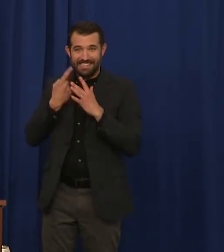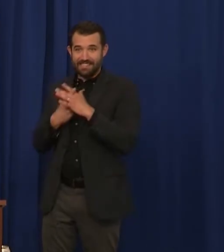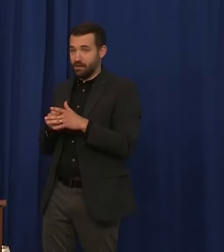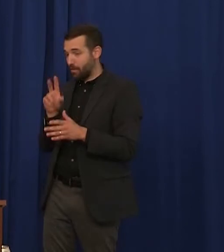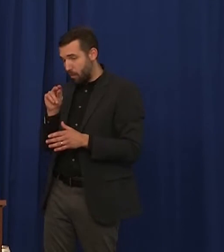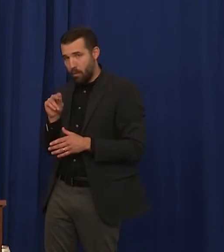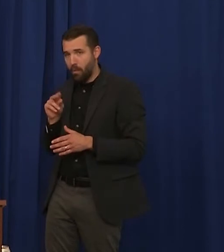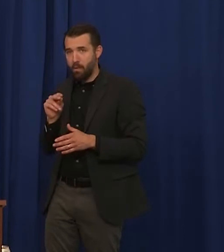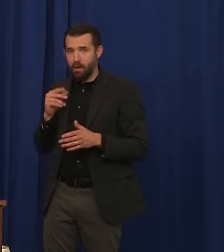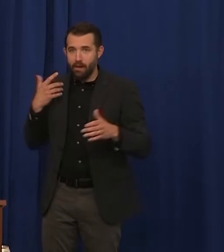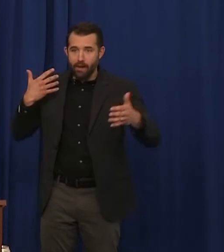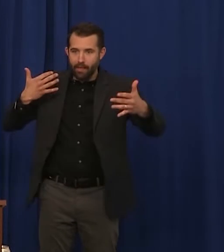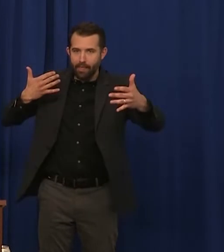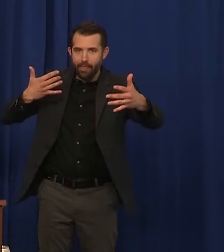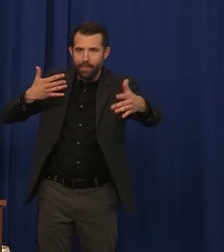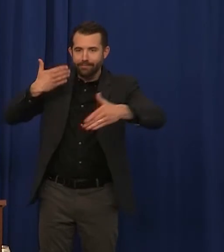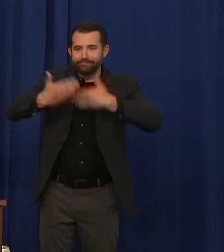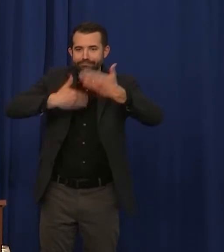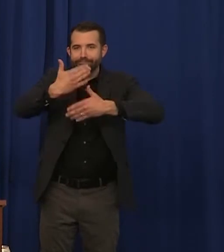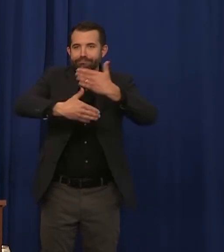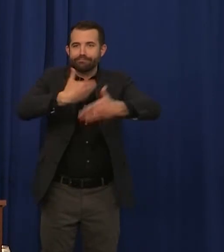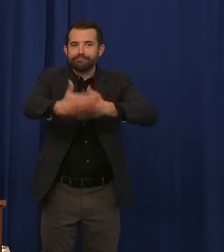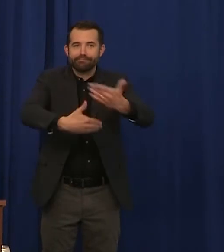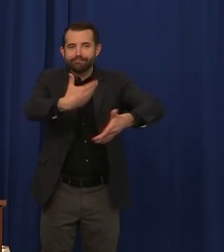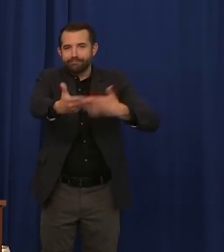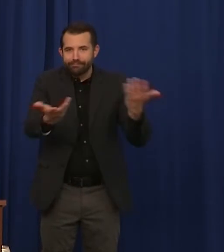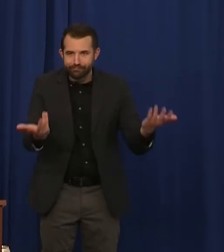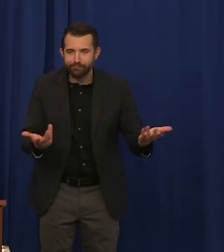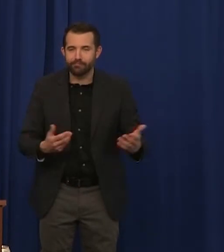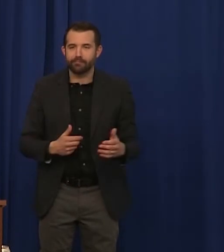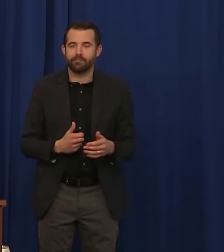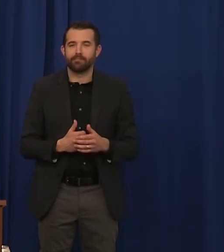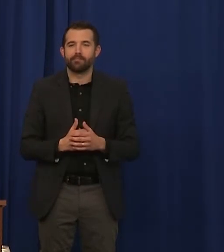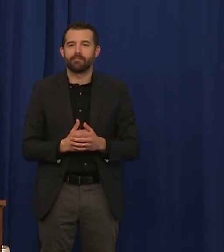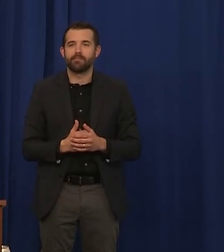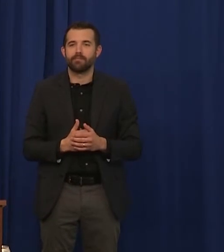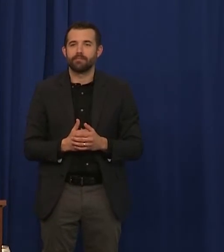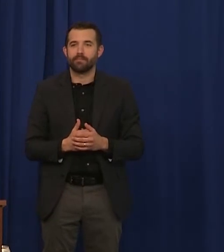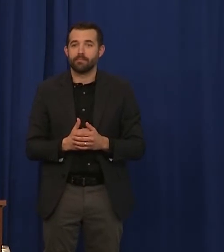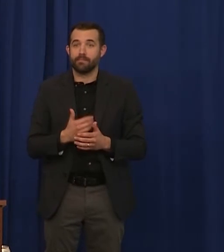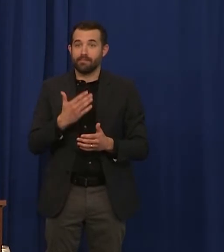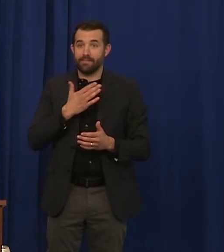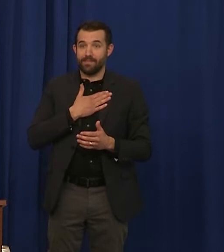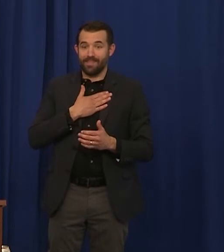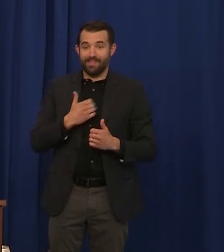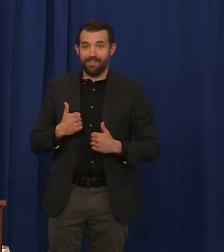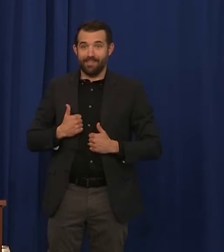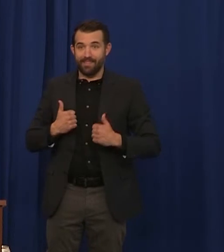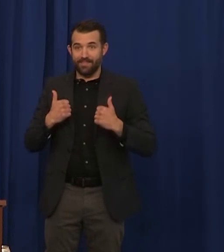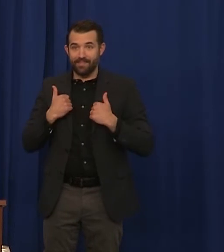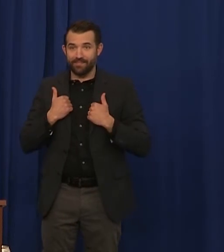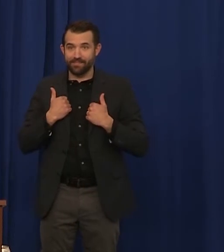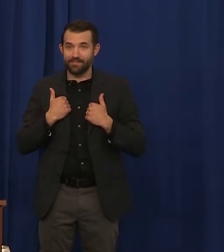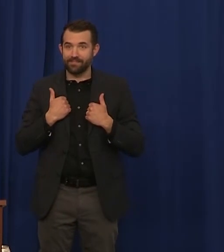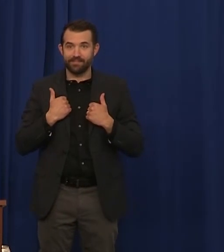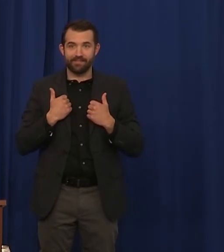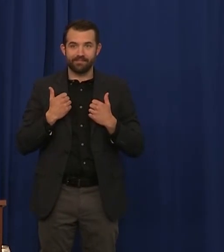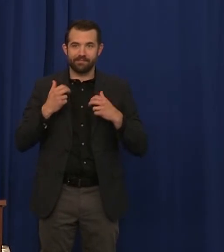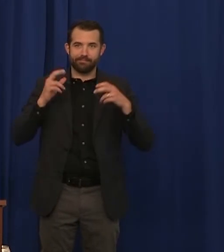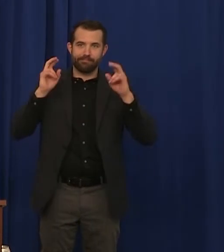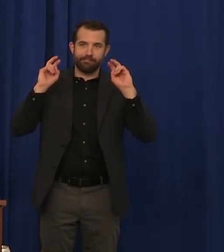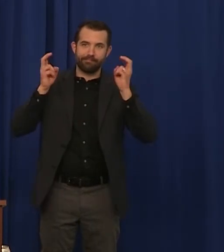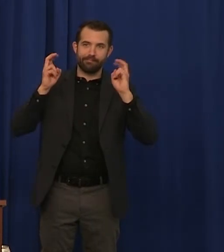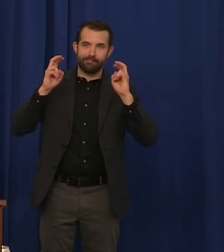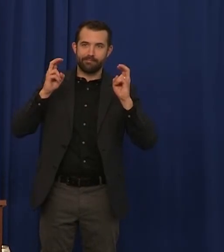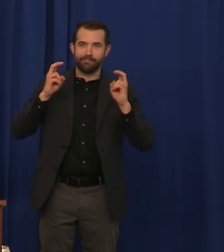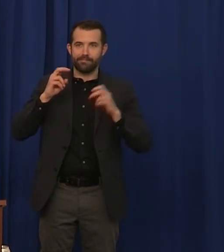things that I've learned in my life is that zealots and charlatans are sure, but wise people have